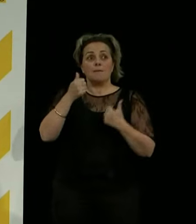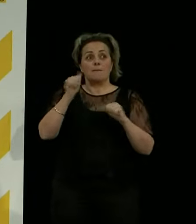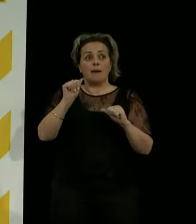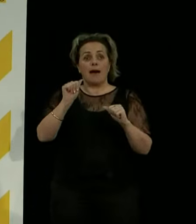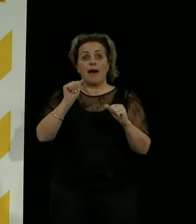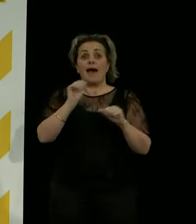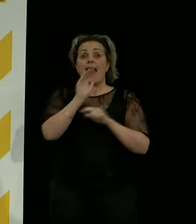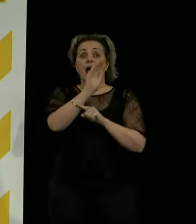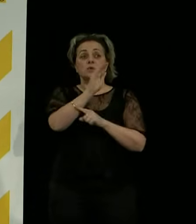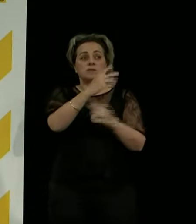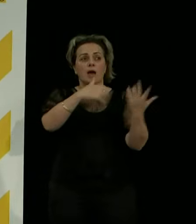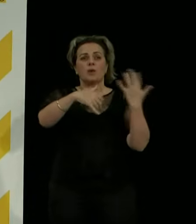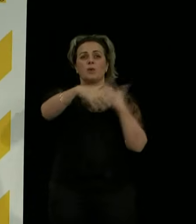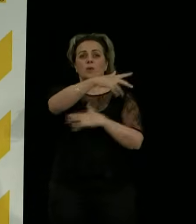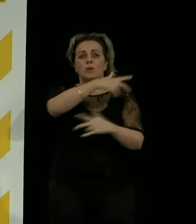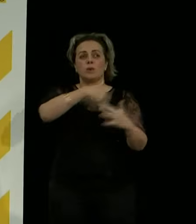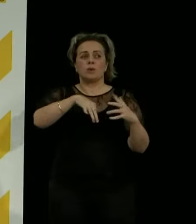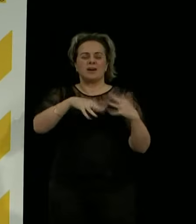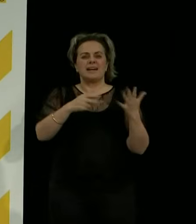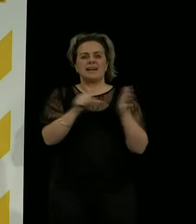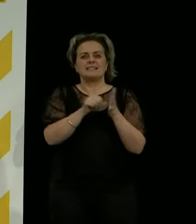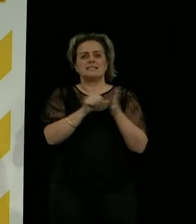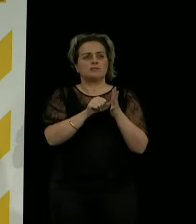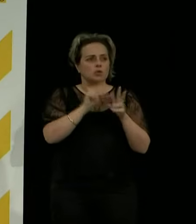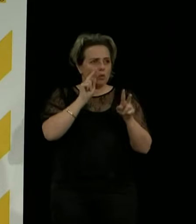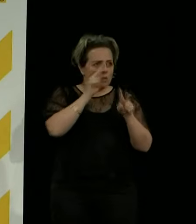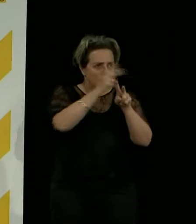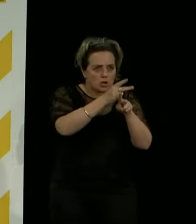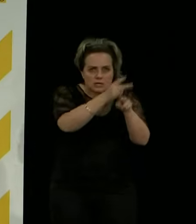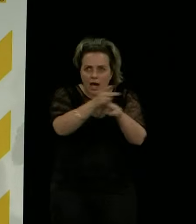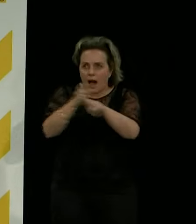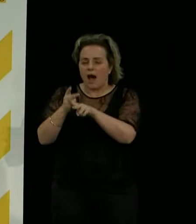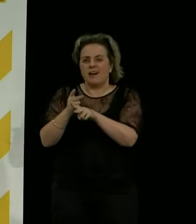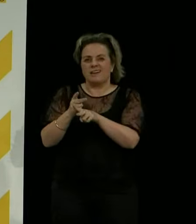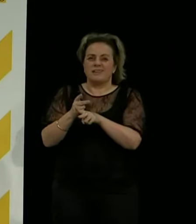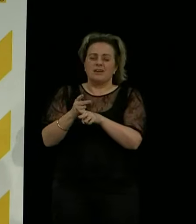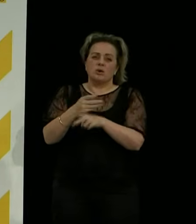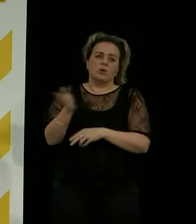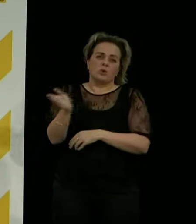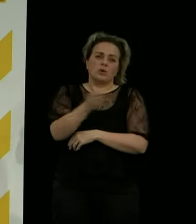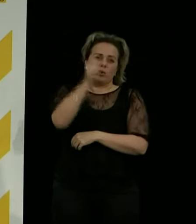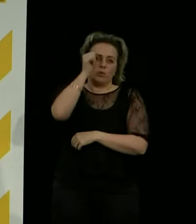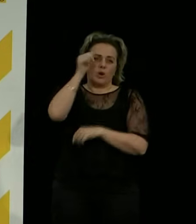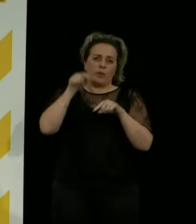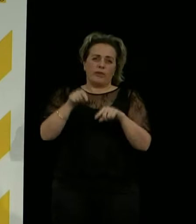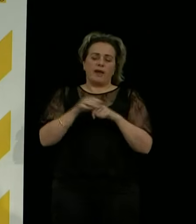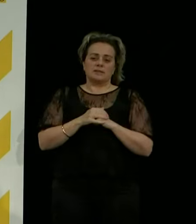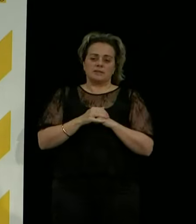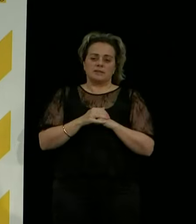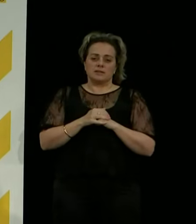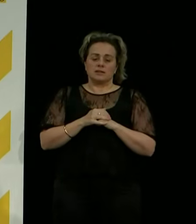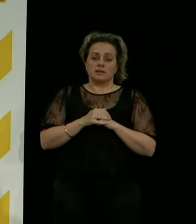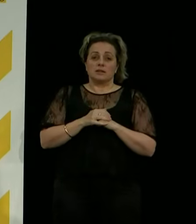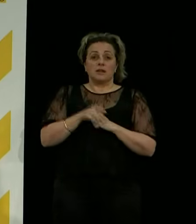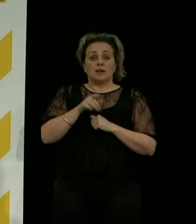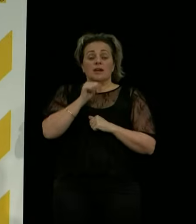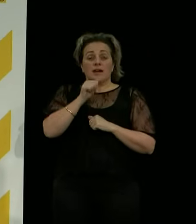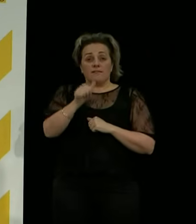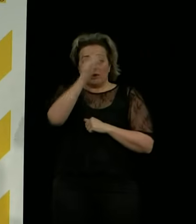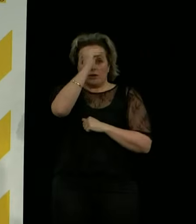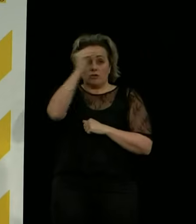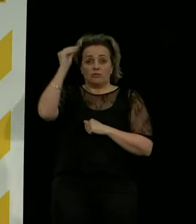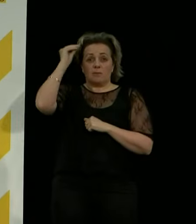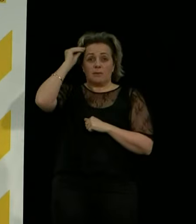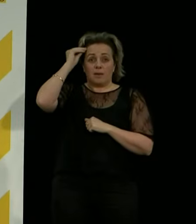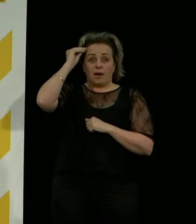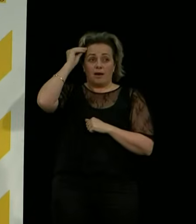outside, that of course is difficult. And I think everyone accepts that, but the idea that you'd there can be no contact with anyone simply